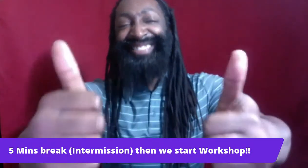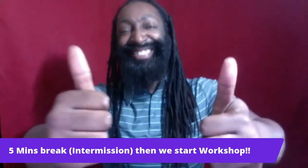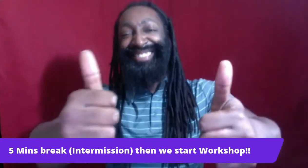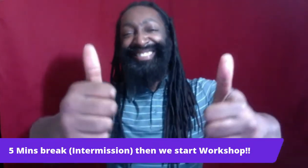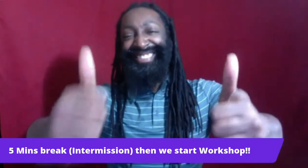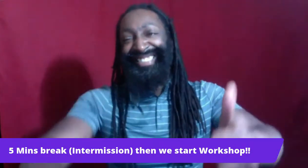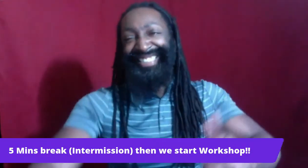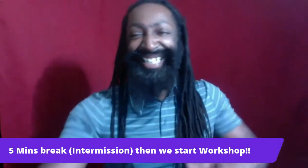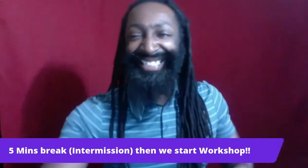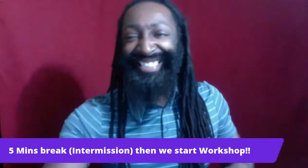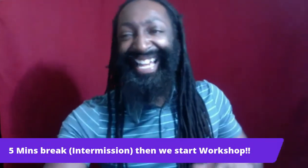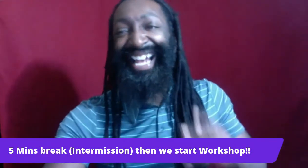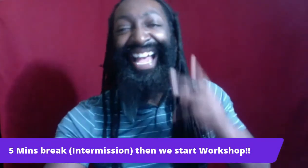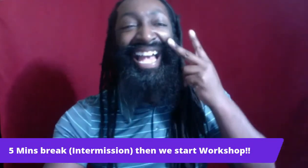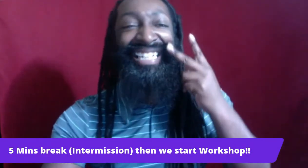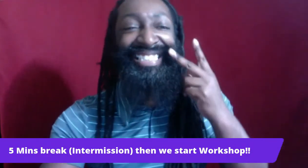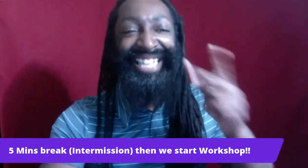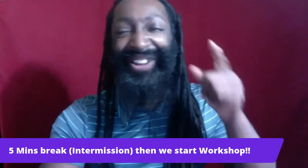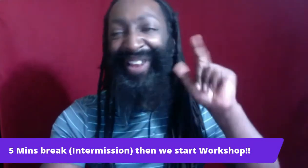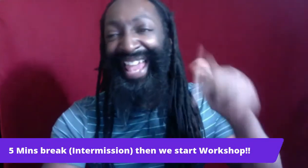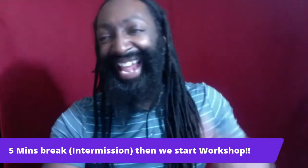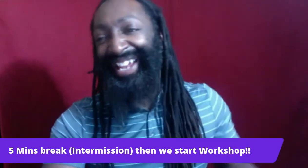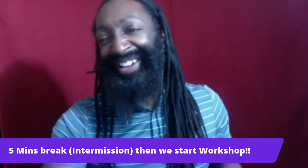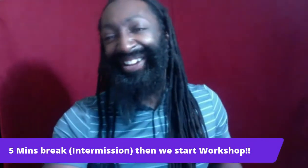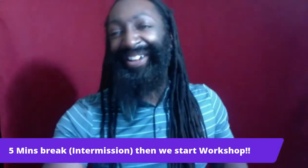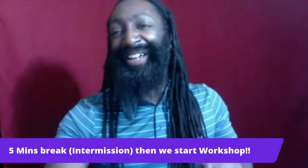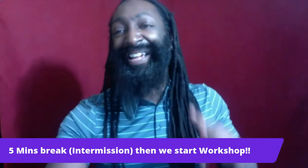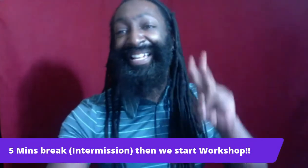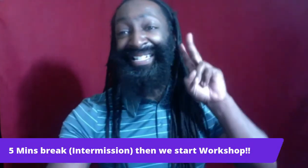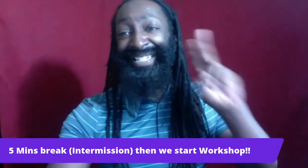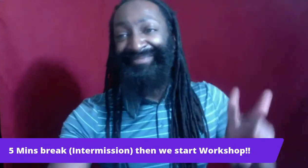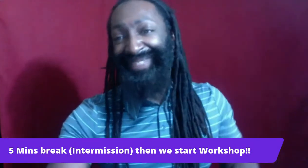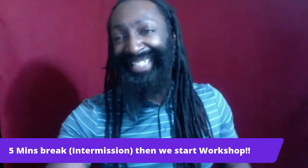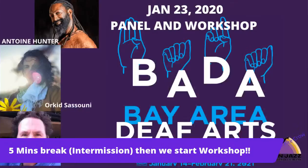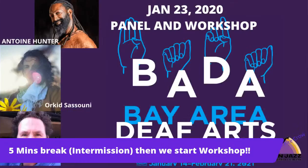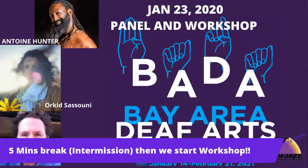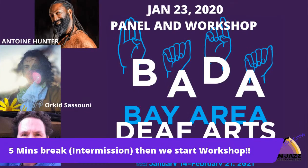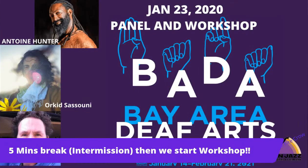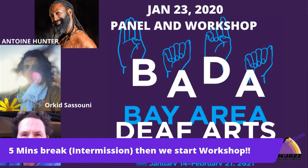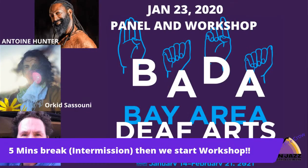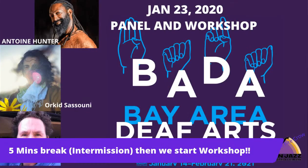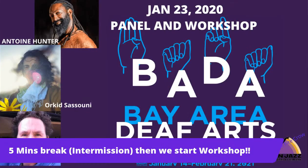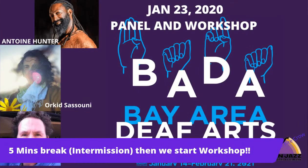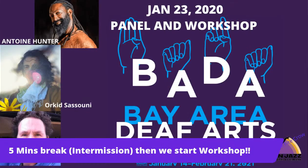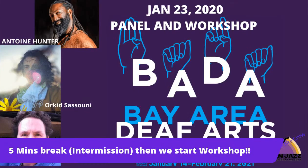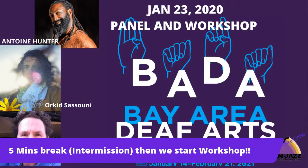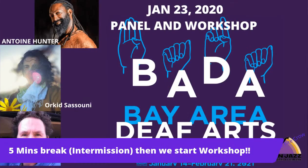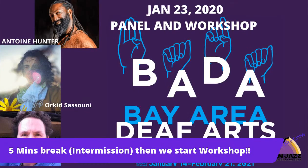So make sure you come back to get it, to get that. All right, so see you in 5.